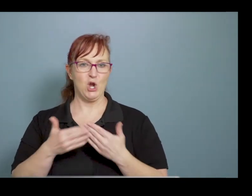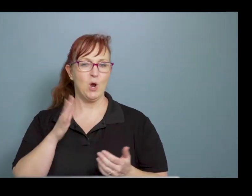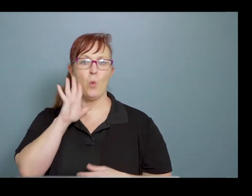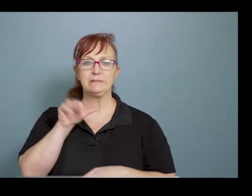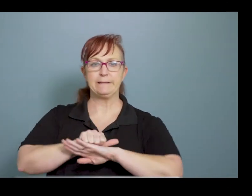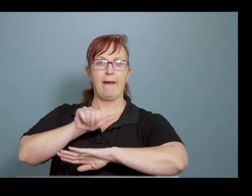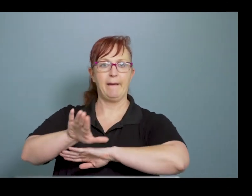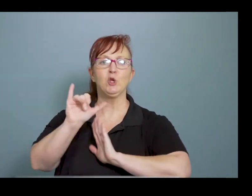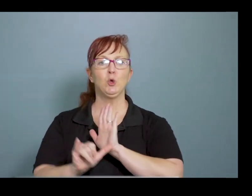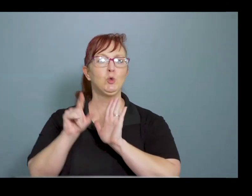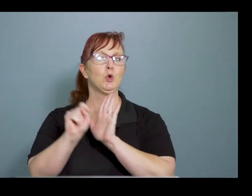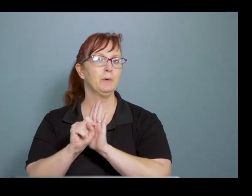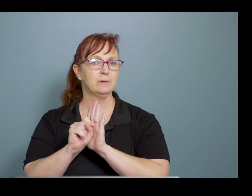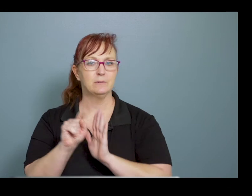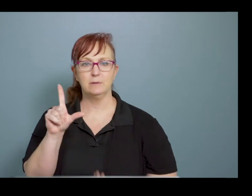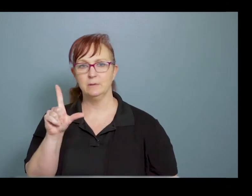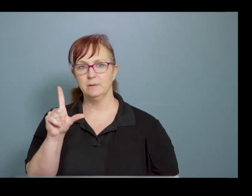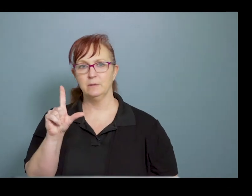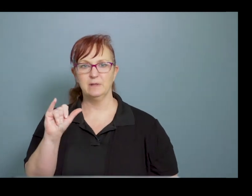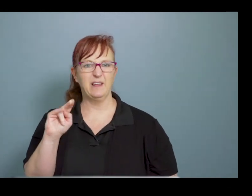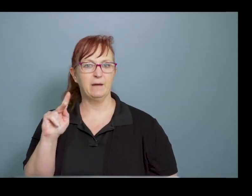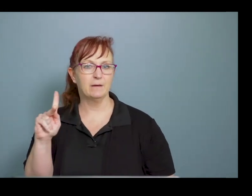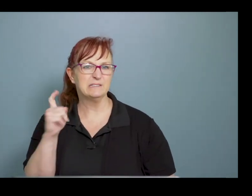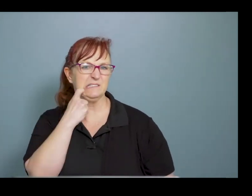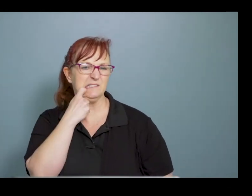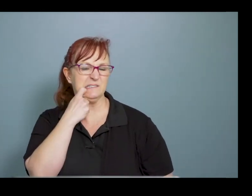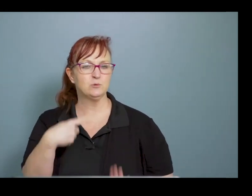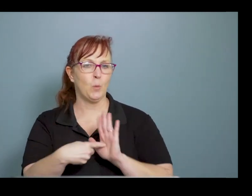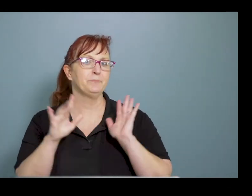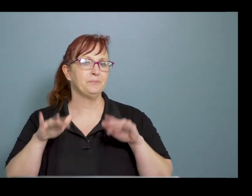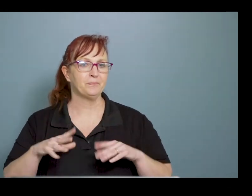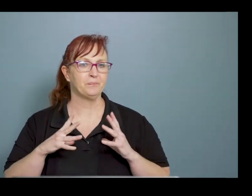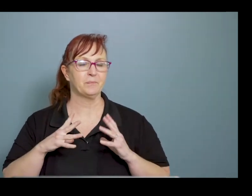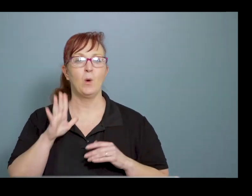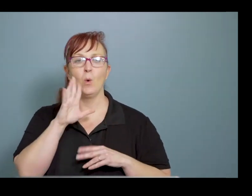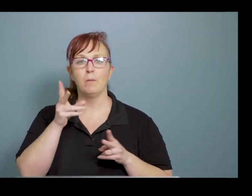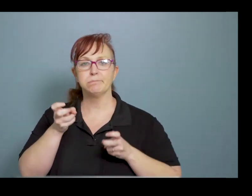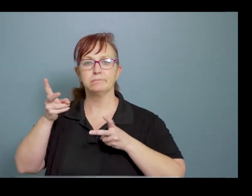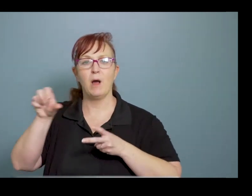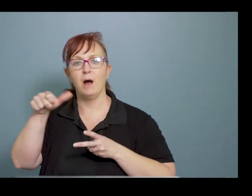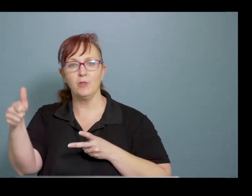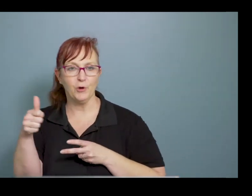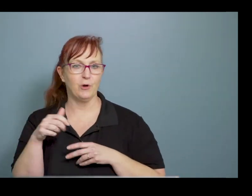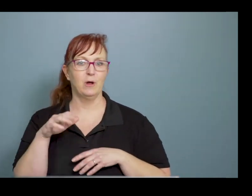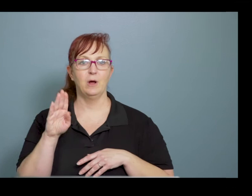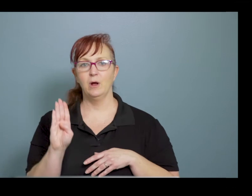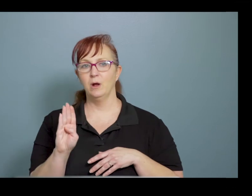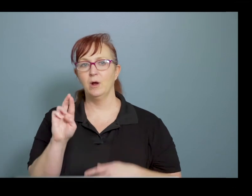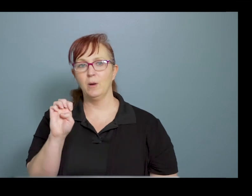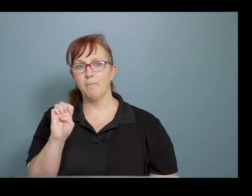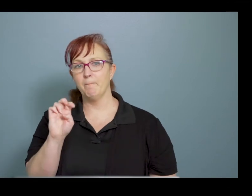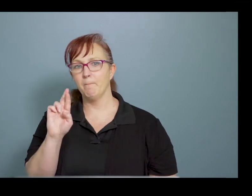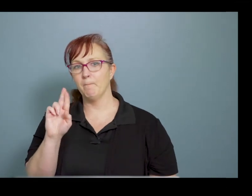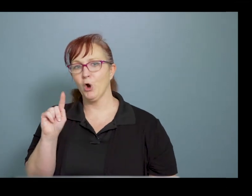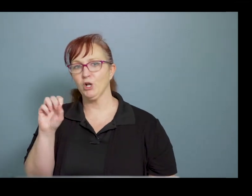Russ Harris, and then also we'll send out the presentation slides. We'll have that in Burt's Alerts on Friday. So